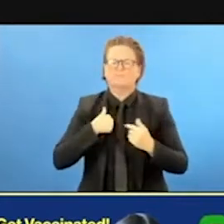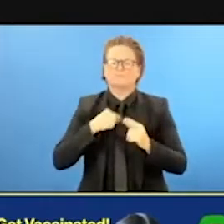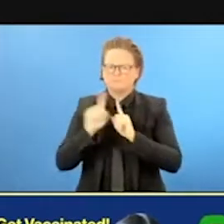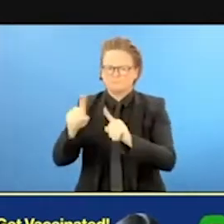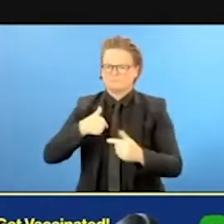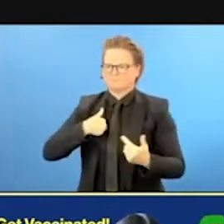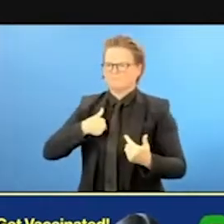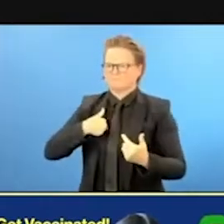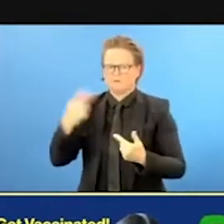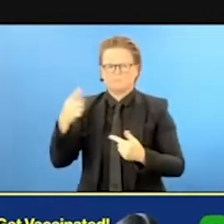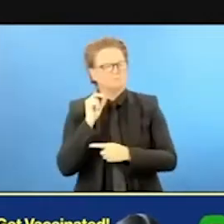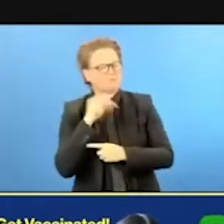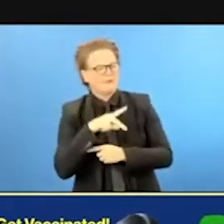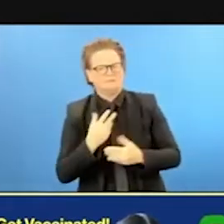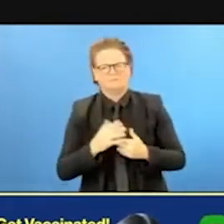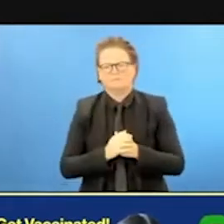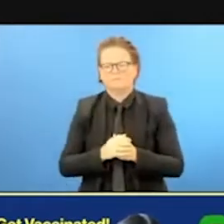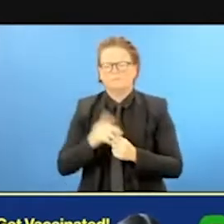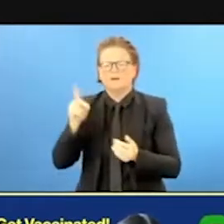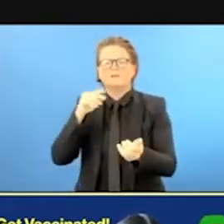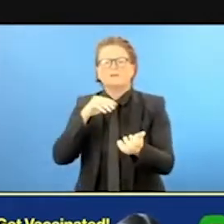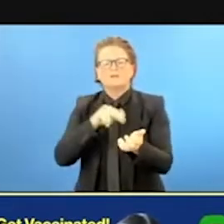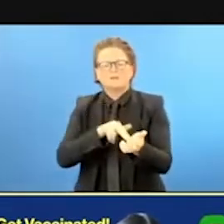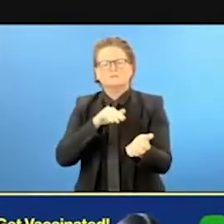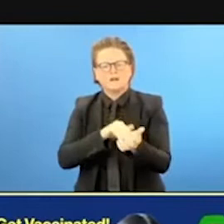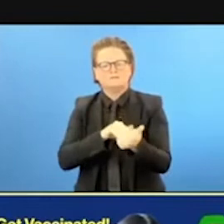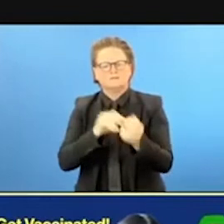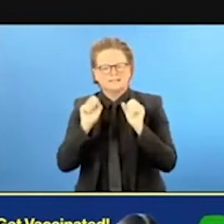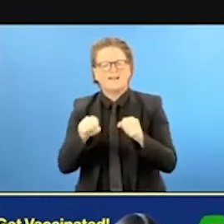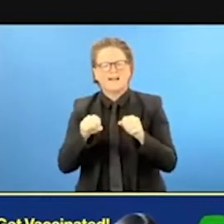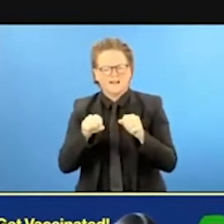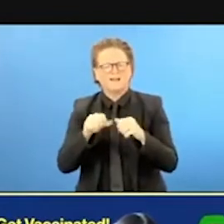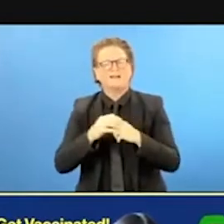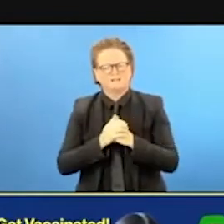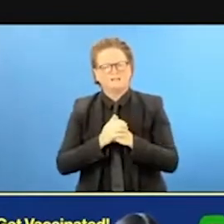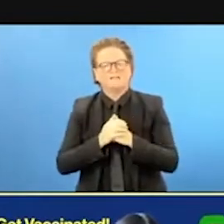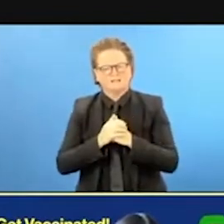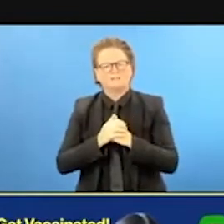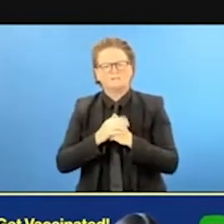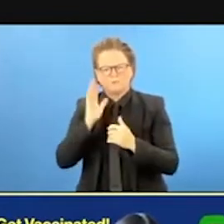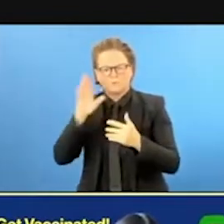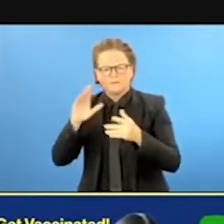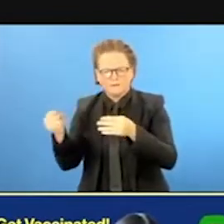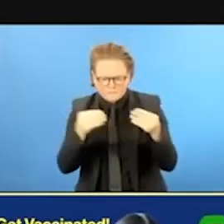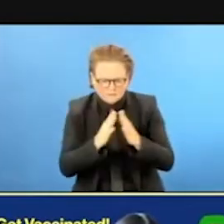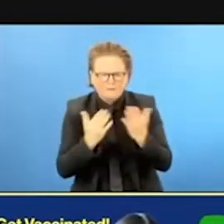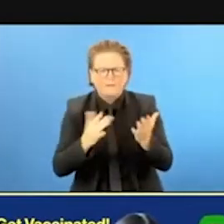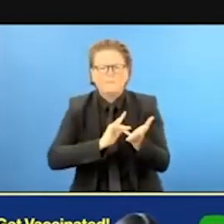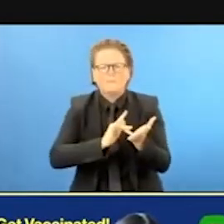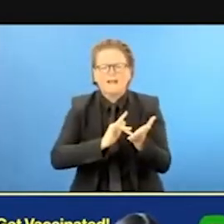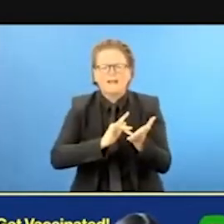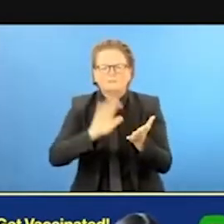patient's medical records. They can also use their clinical judgment in assessing risk.